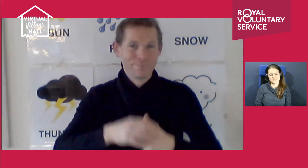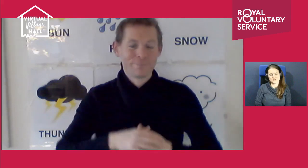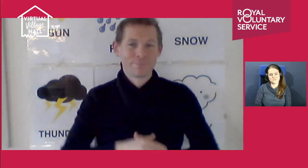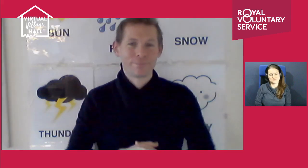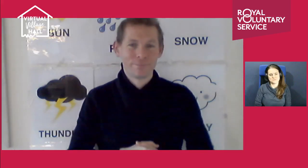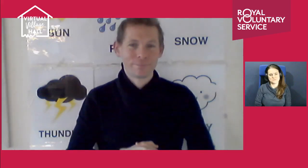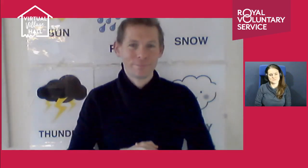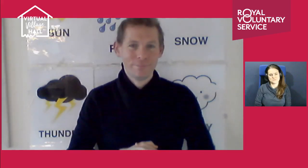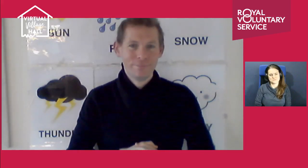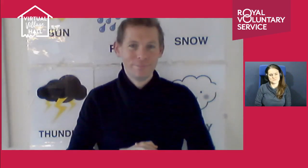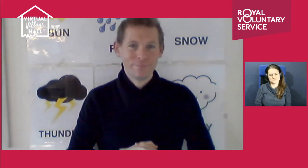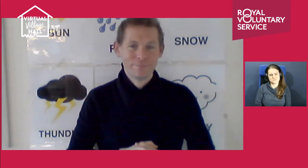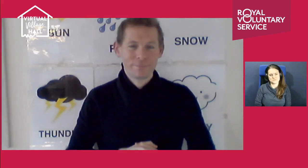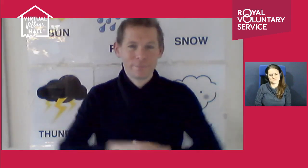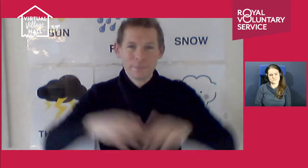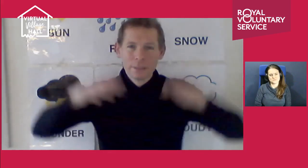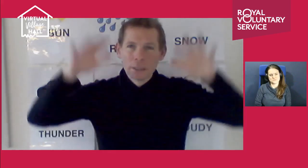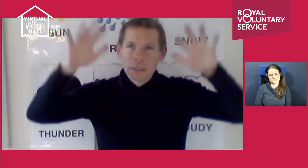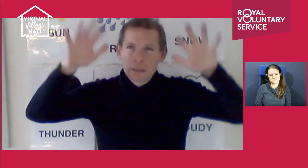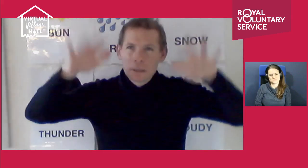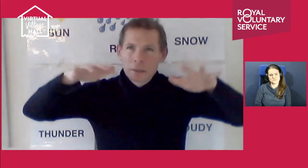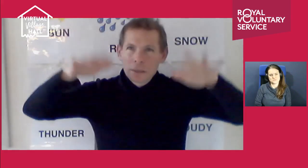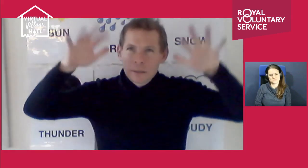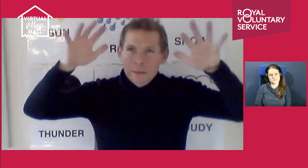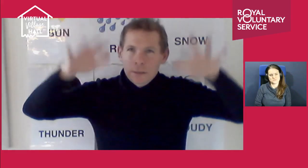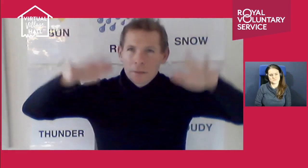So the first one,